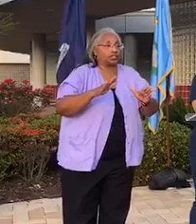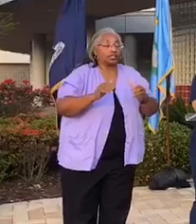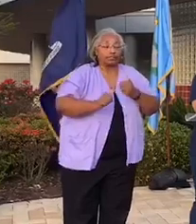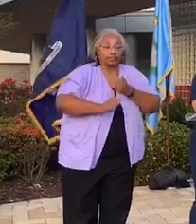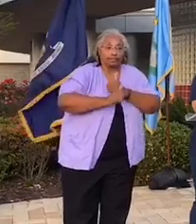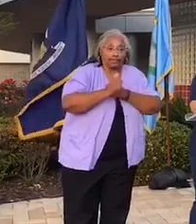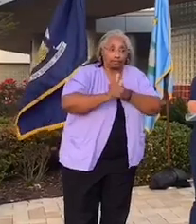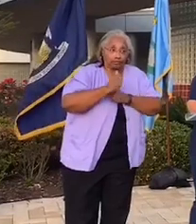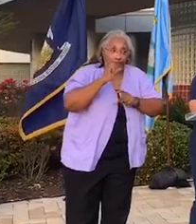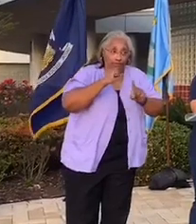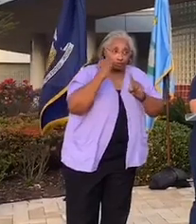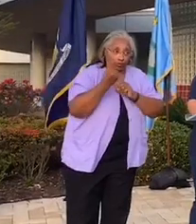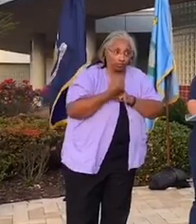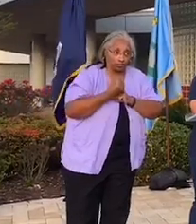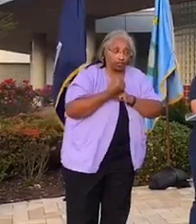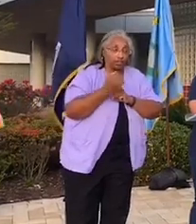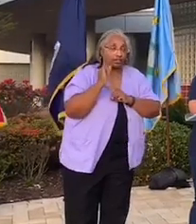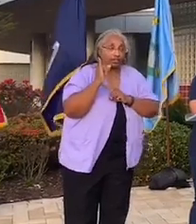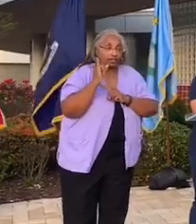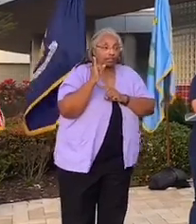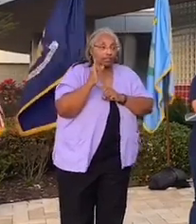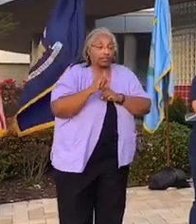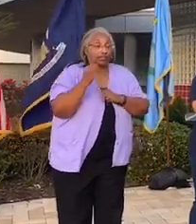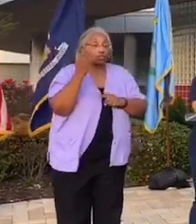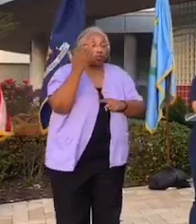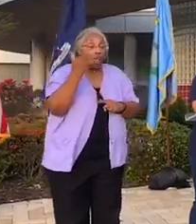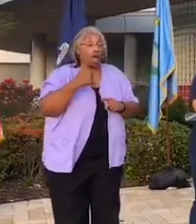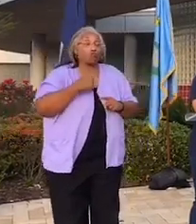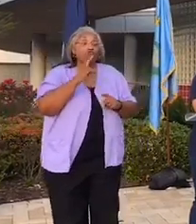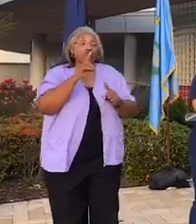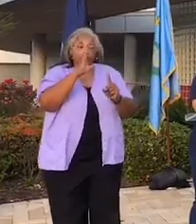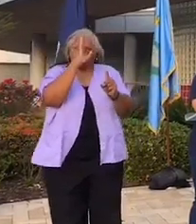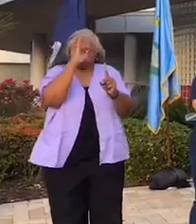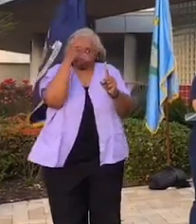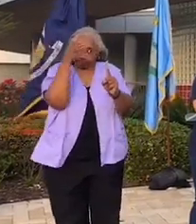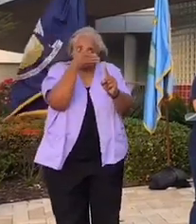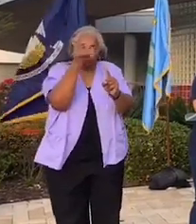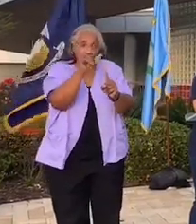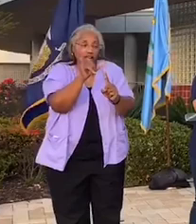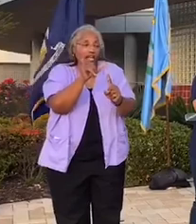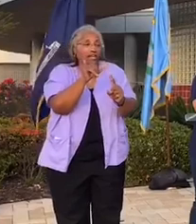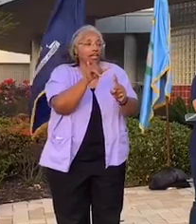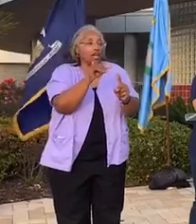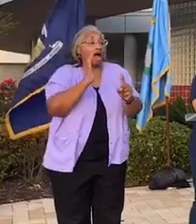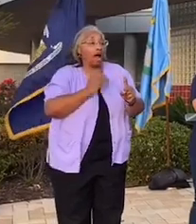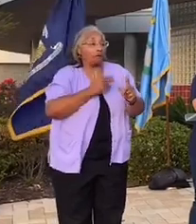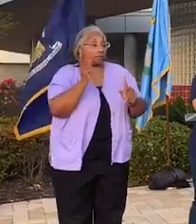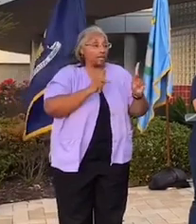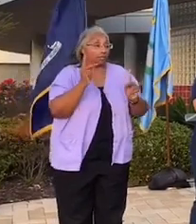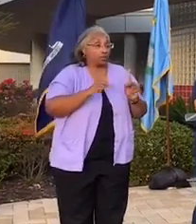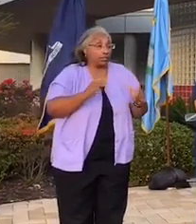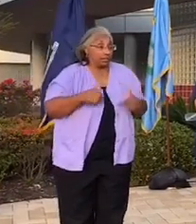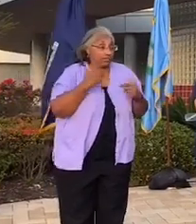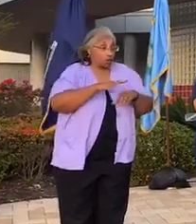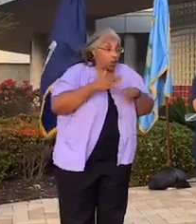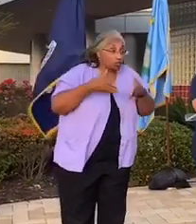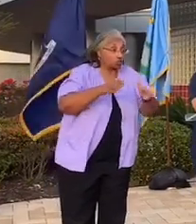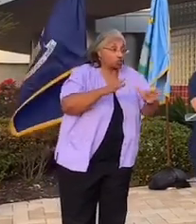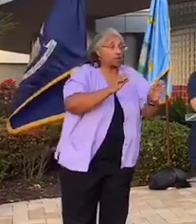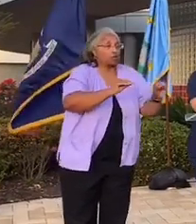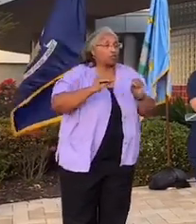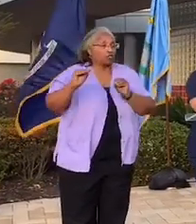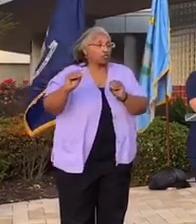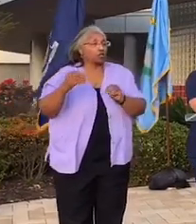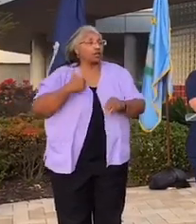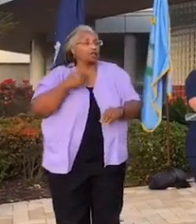dire straits. And then that's why I'm just laser focused on it right now. Moving our people off the street. We have about 90